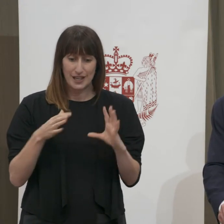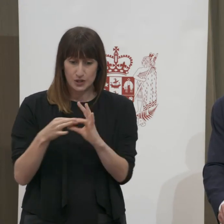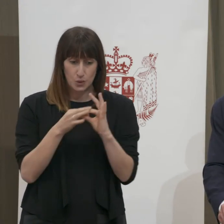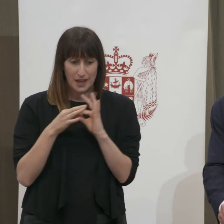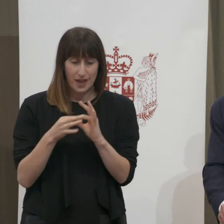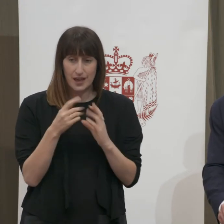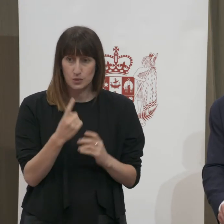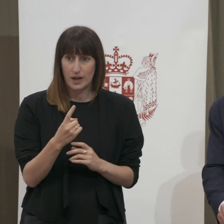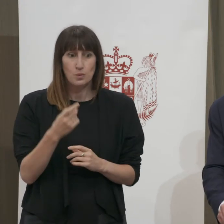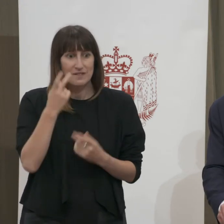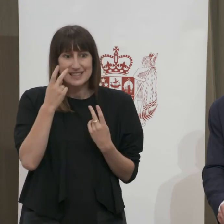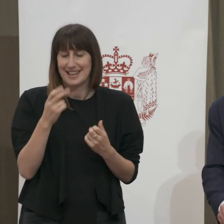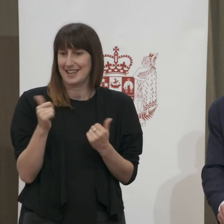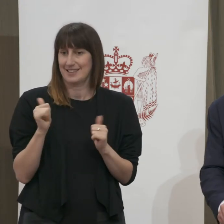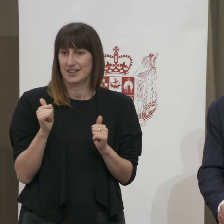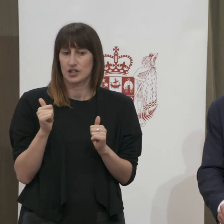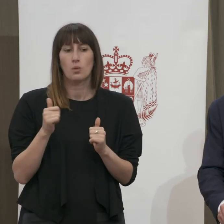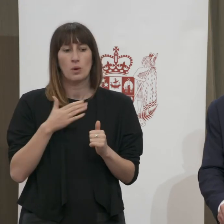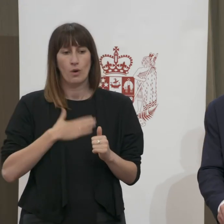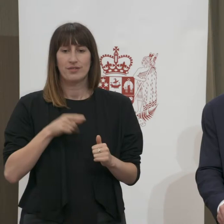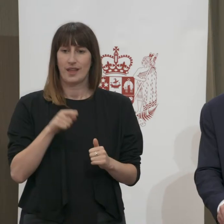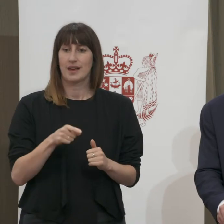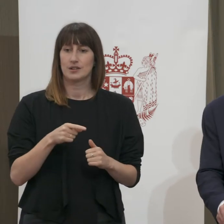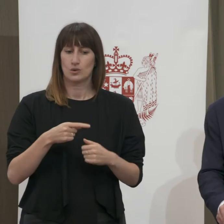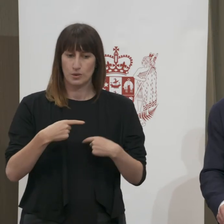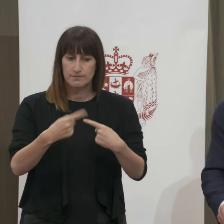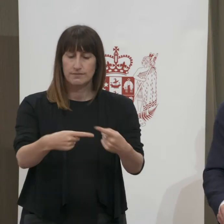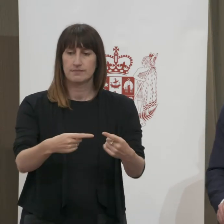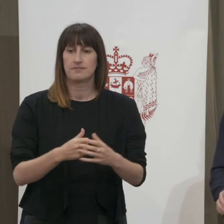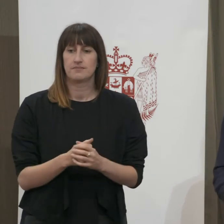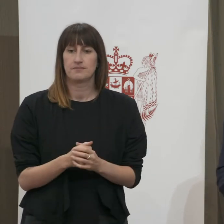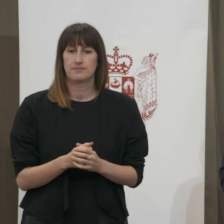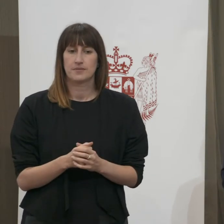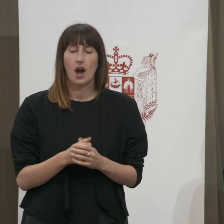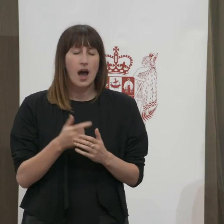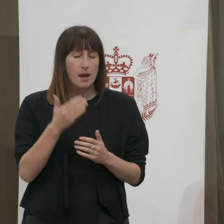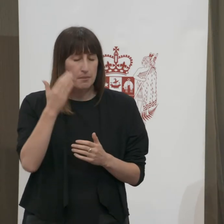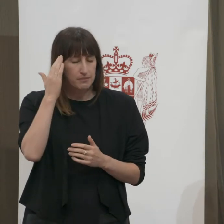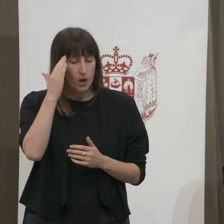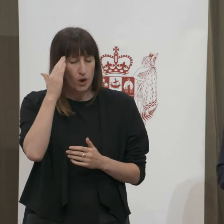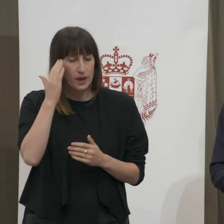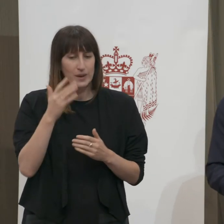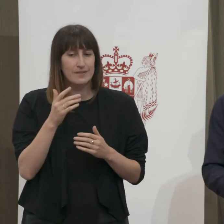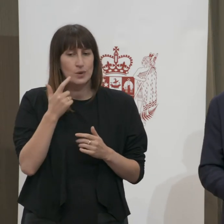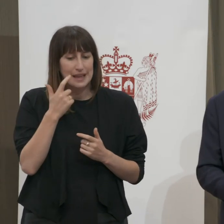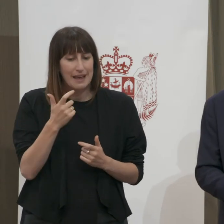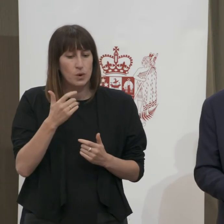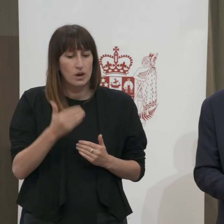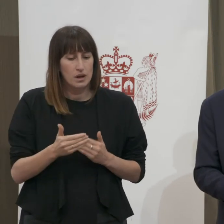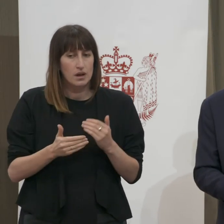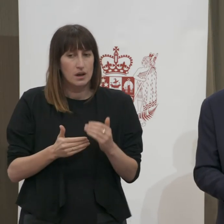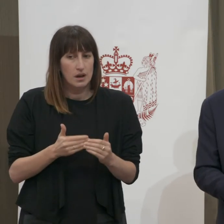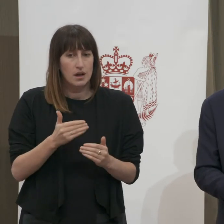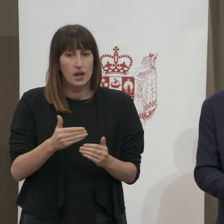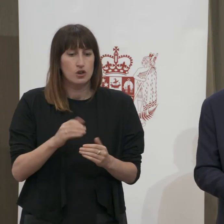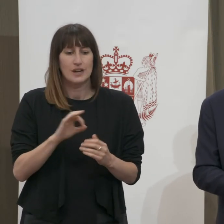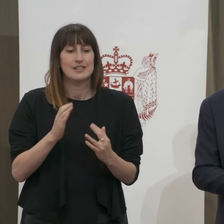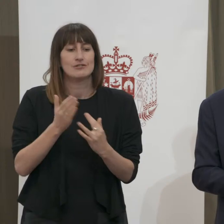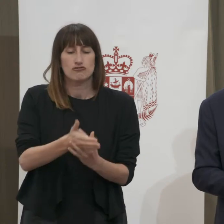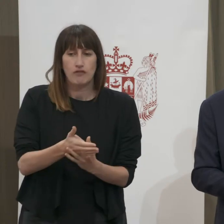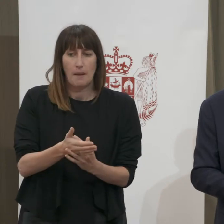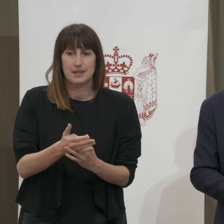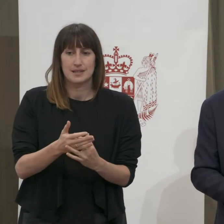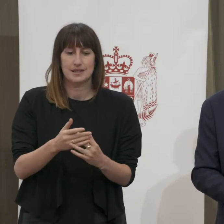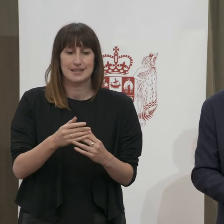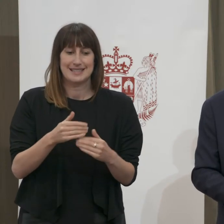the current reforms to do. I'm mindful we need to progress carefully and not disrupt day-to-day health services.